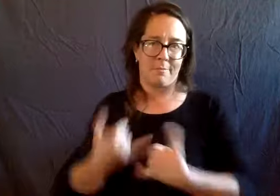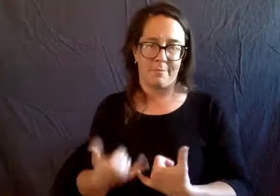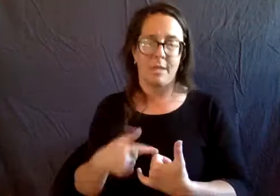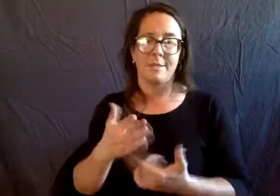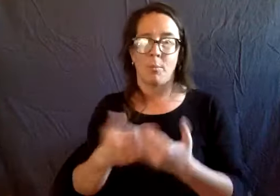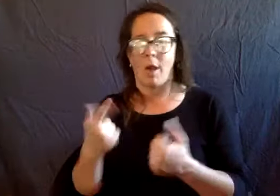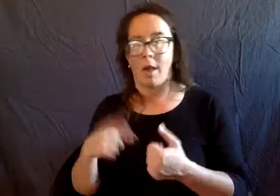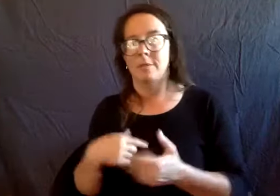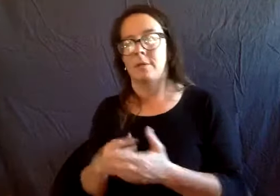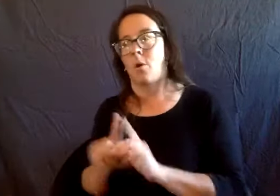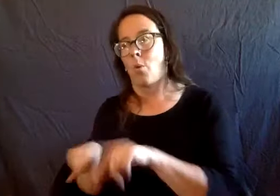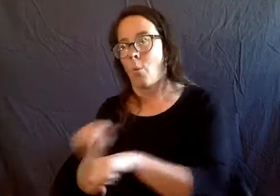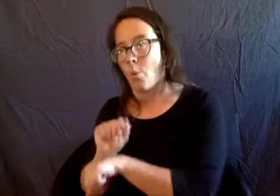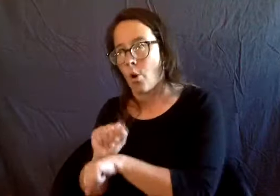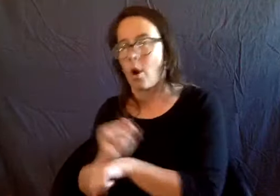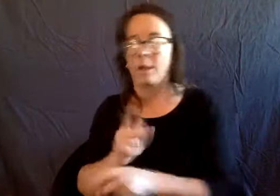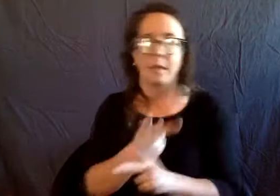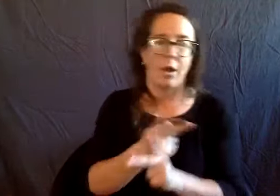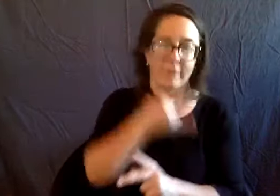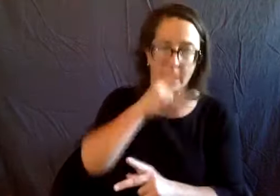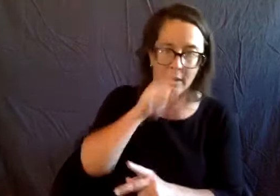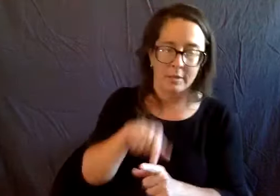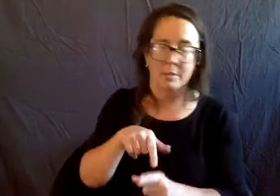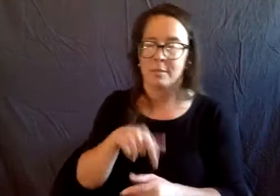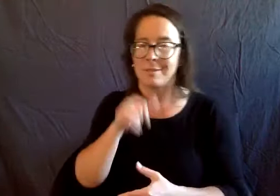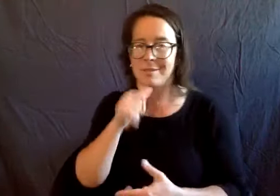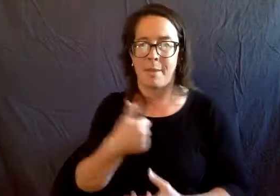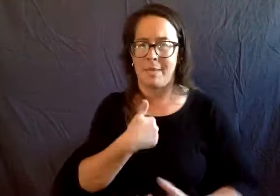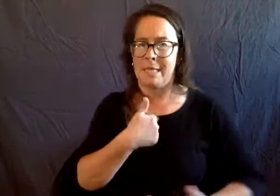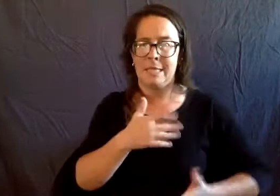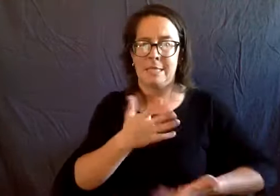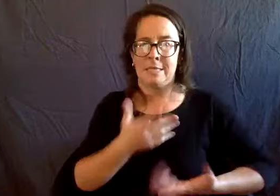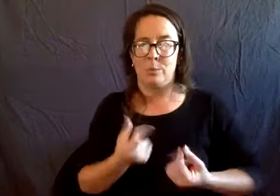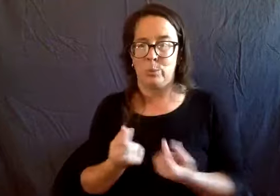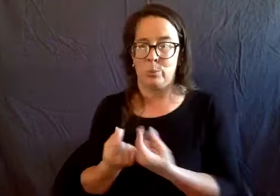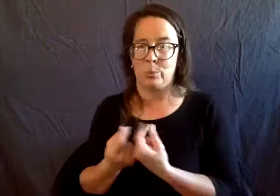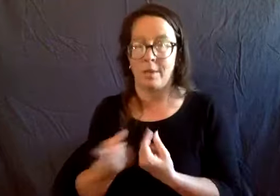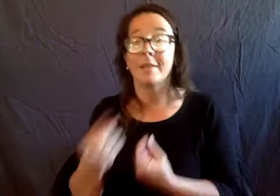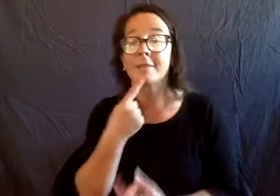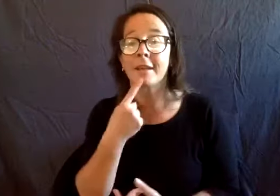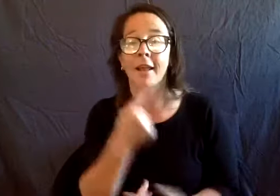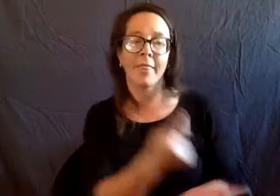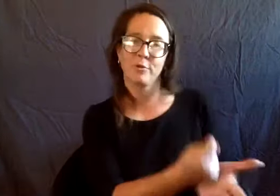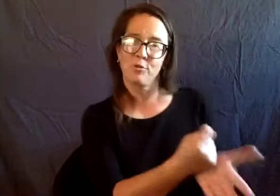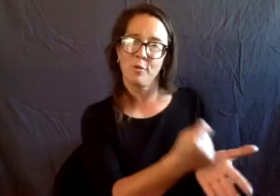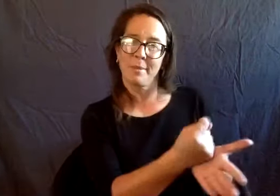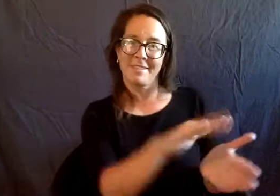going to work and taking care of the kids. And, it's like, it's not me. And they said to me there at the treatment